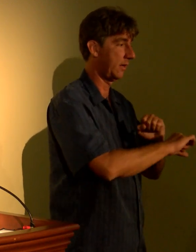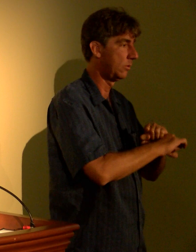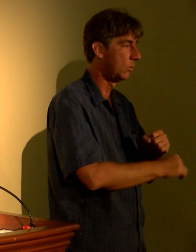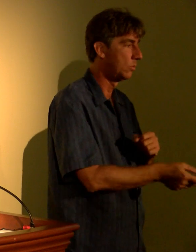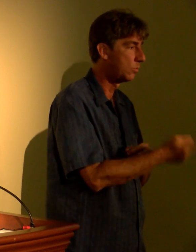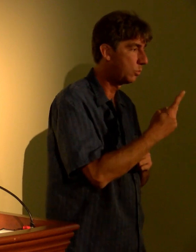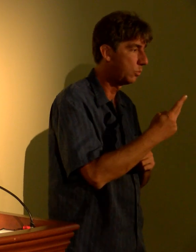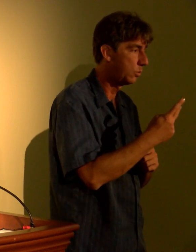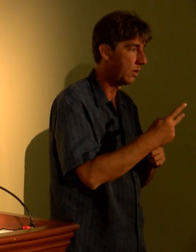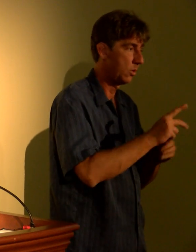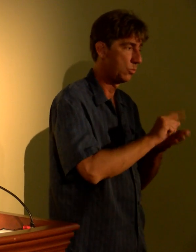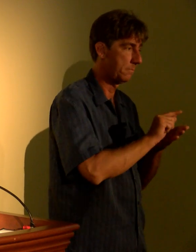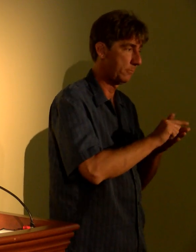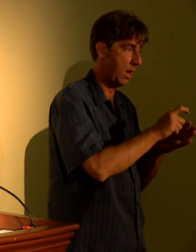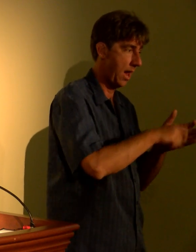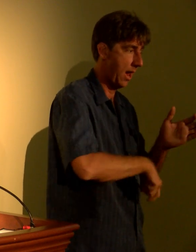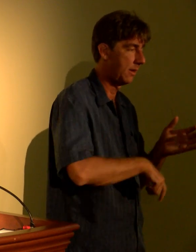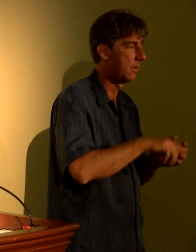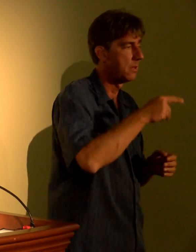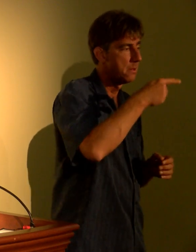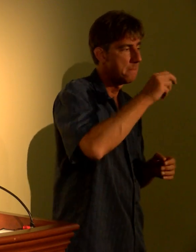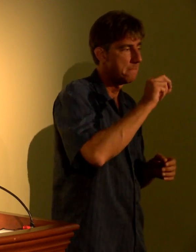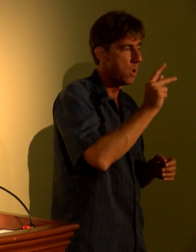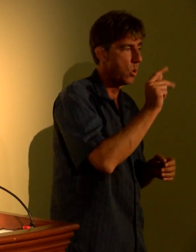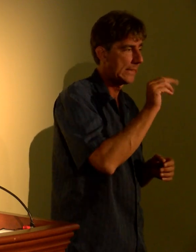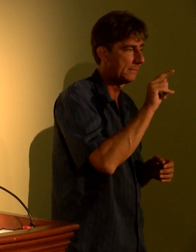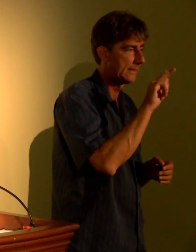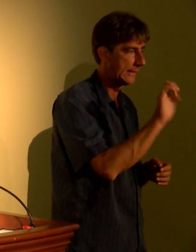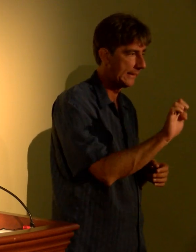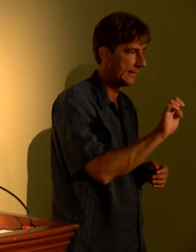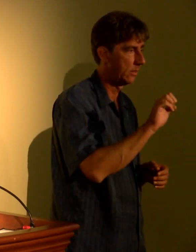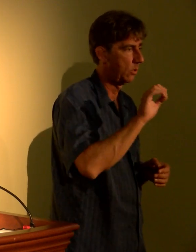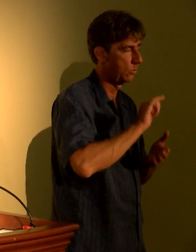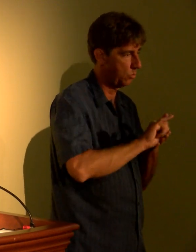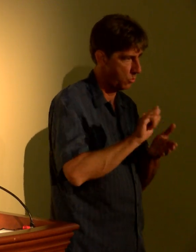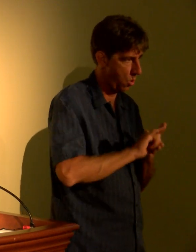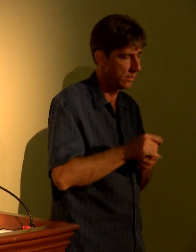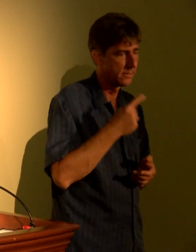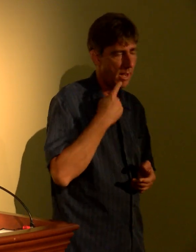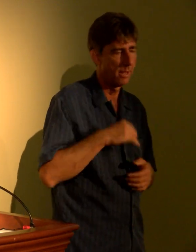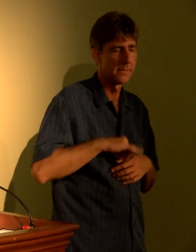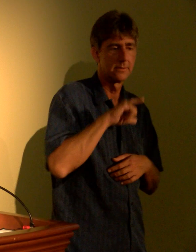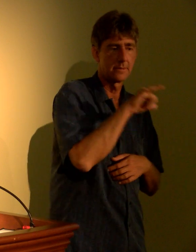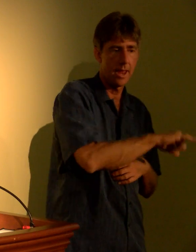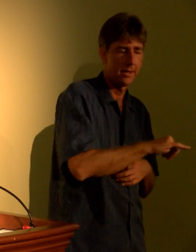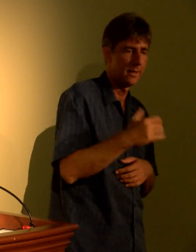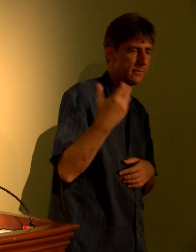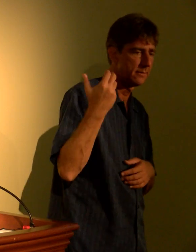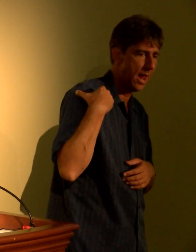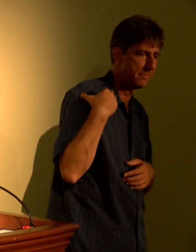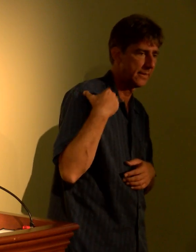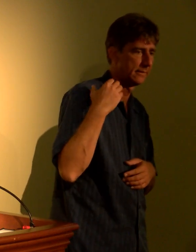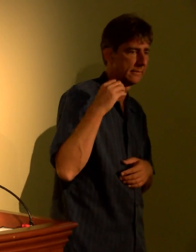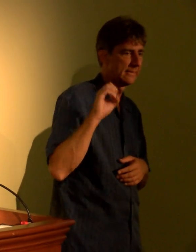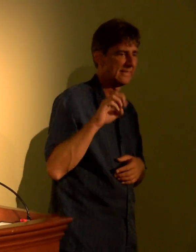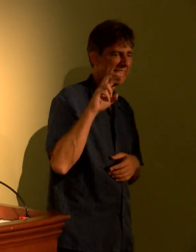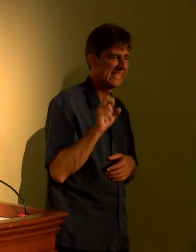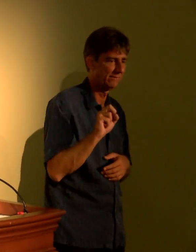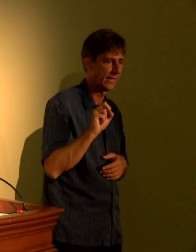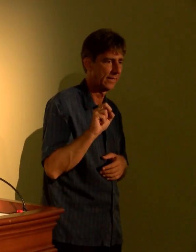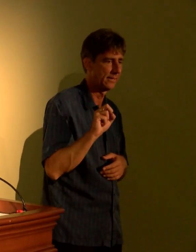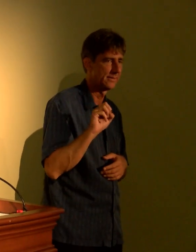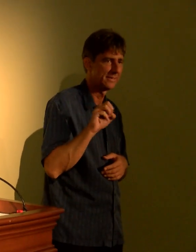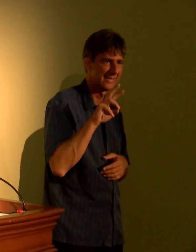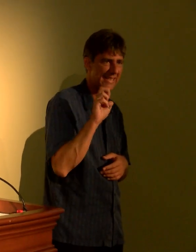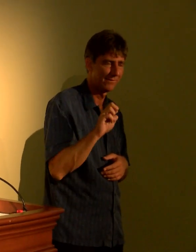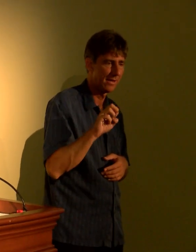York newspaper. The ads state that he is staying at a Captain Stephen Hendrickson's. They also say that he has